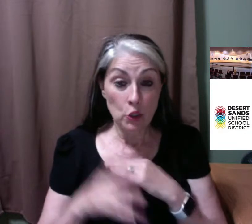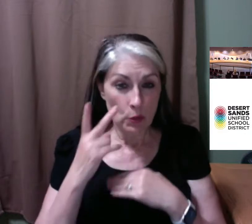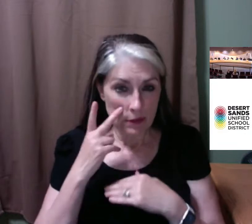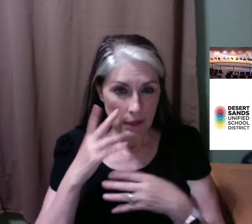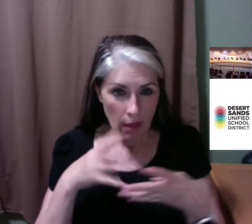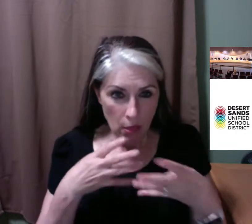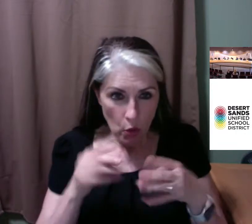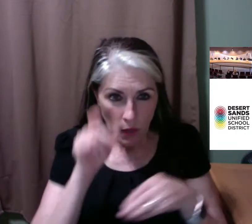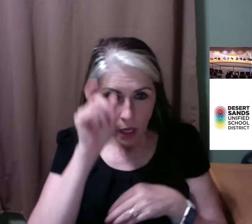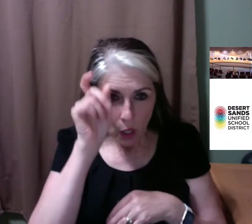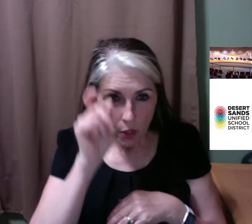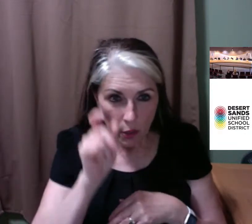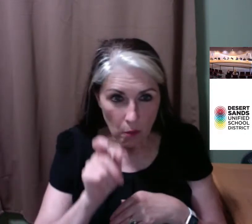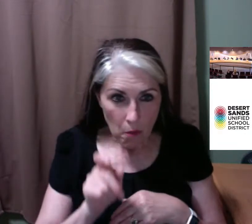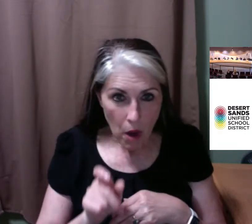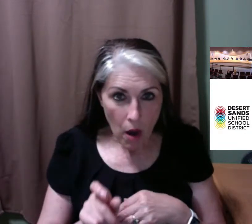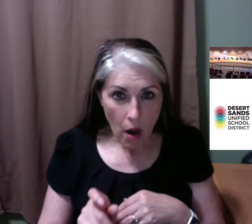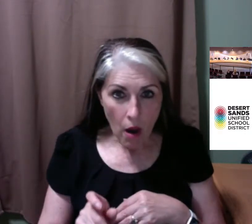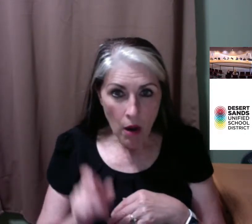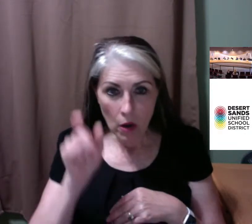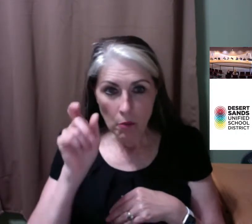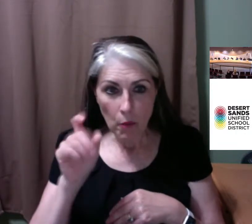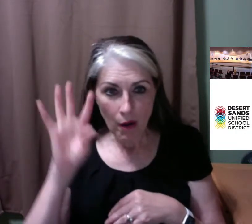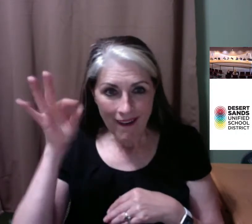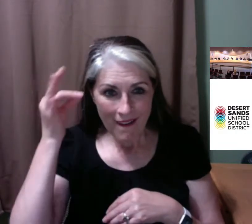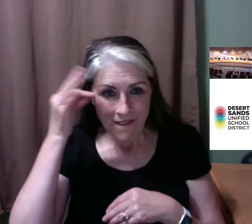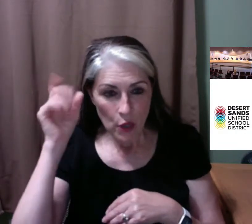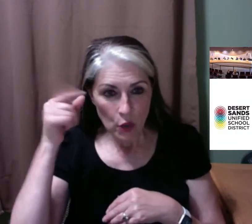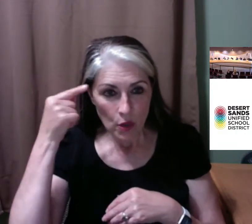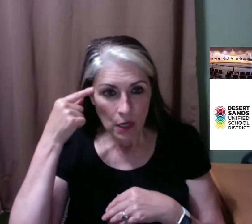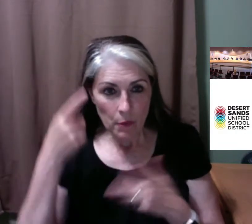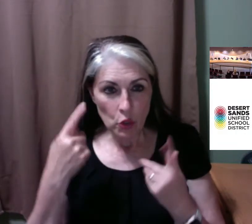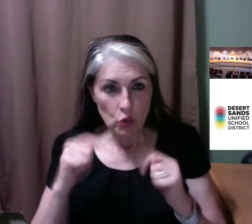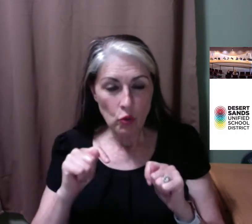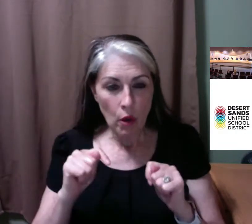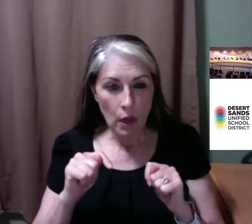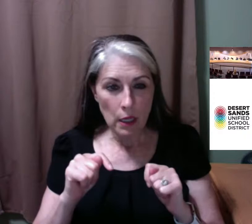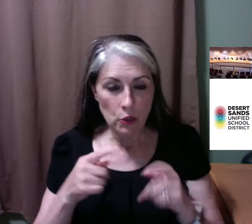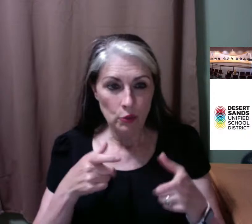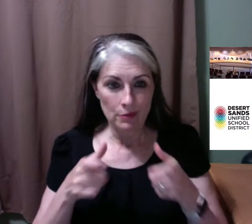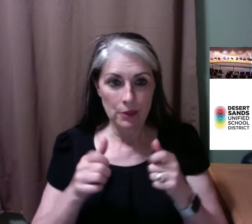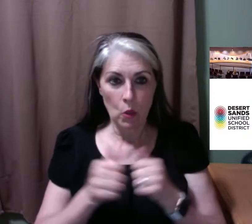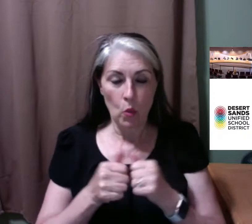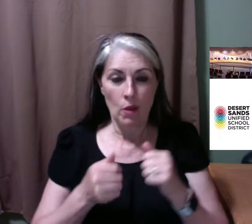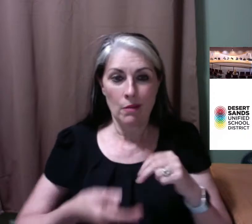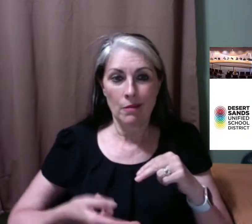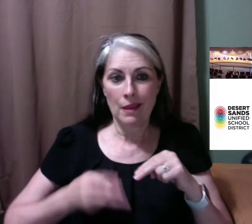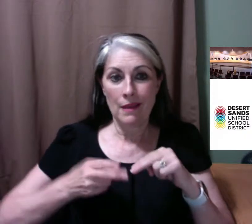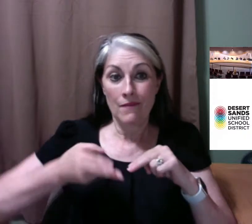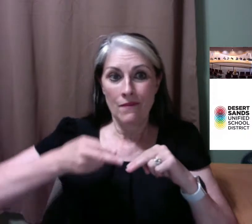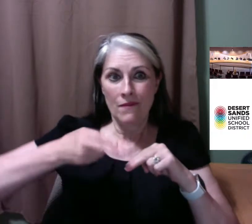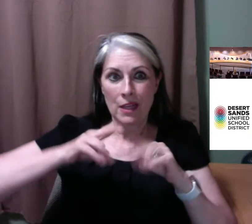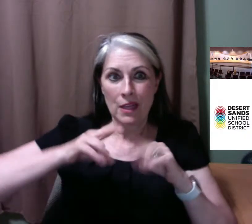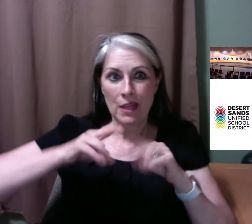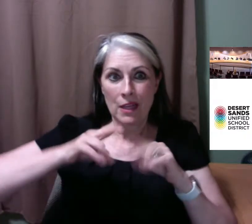that the bar is the federal government trying to combat inflation